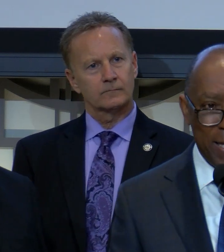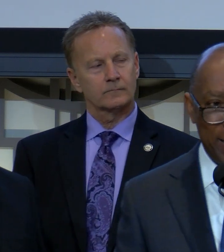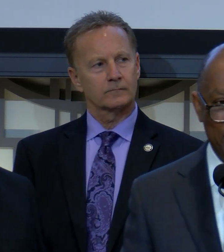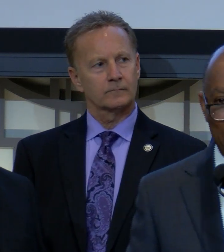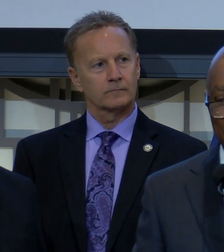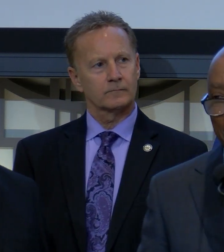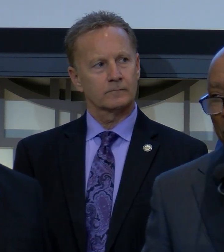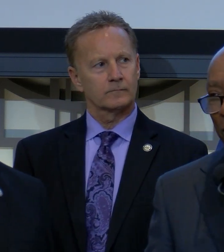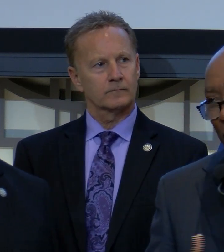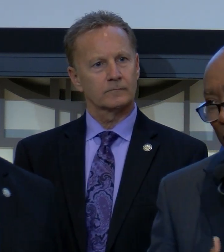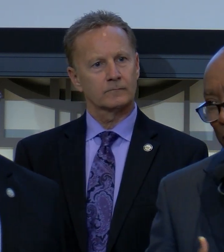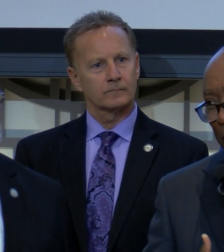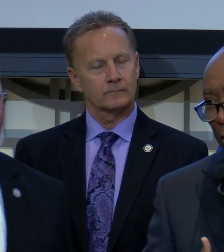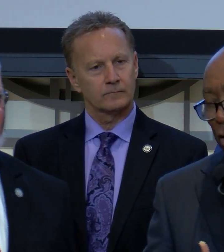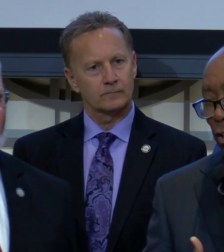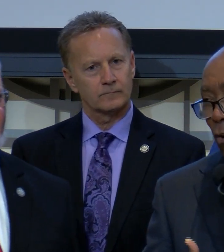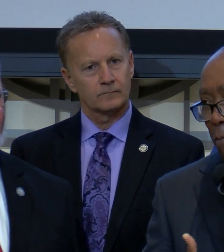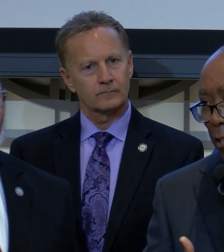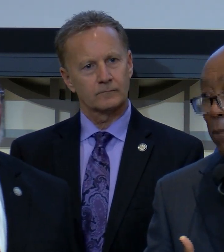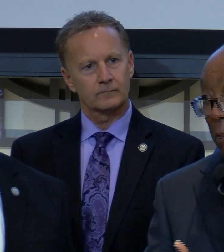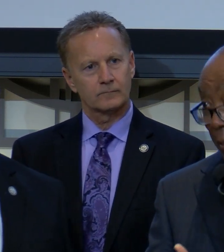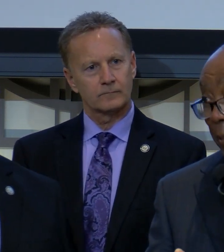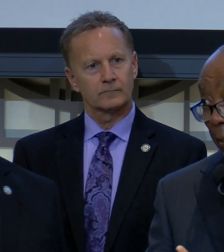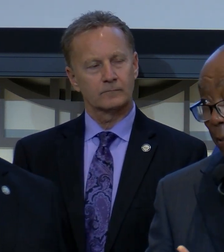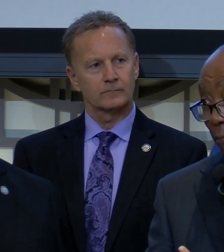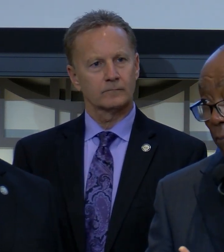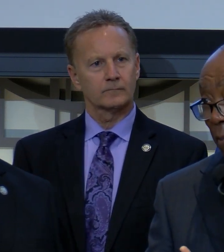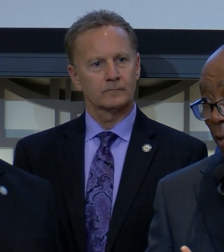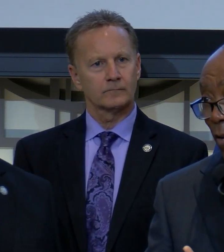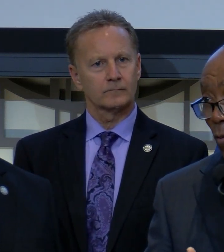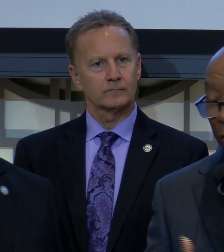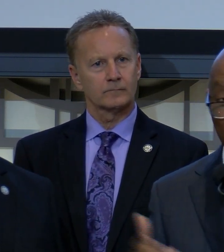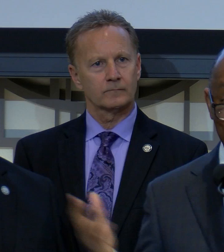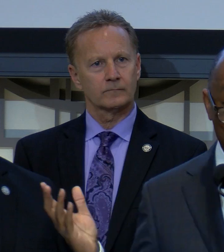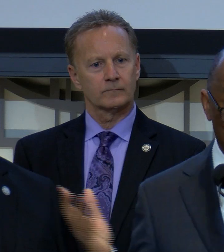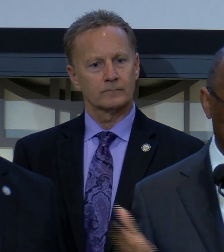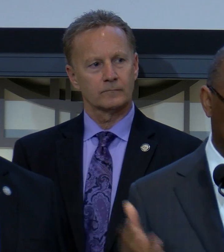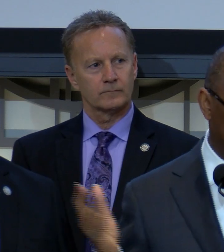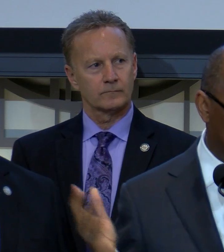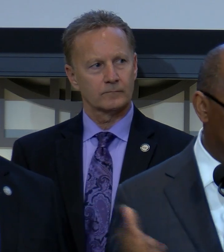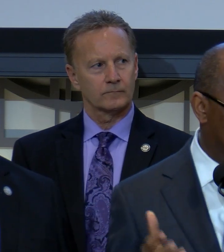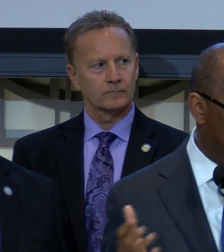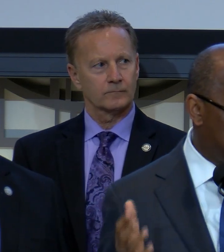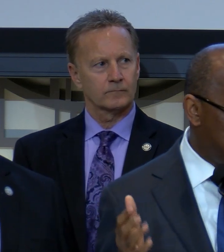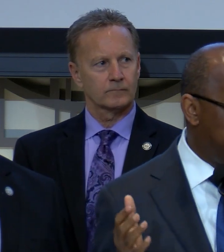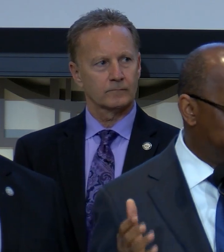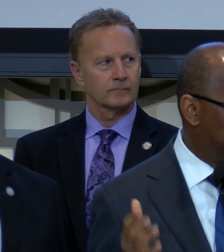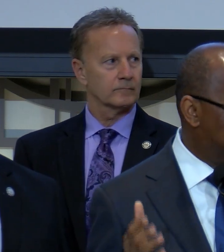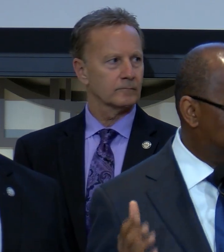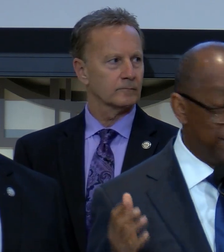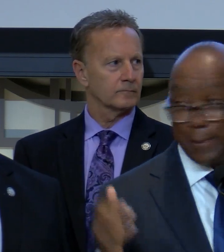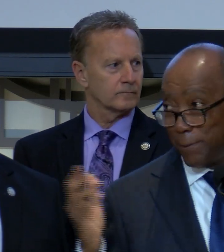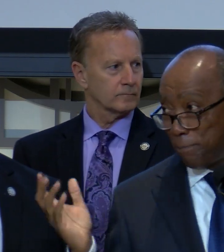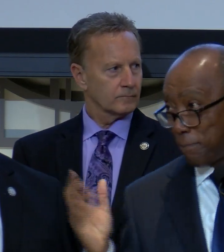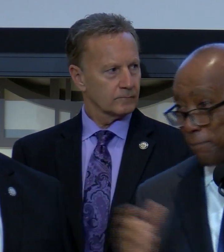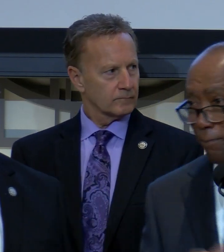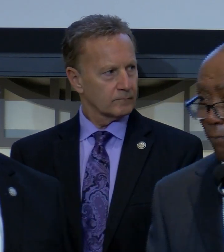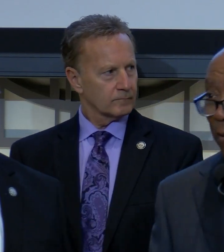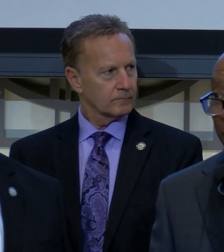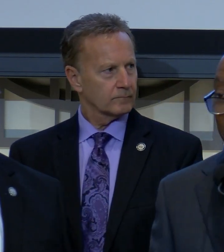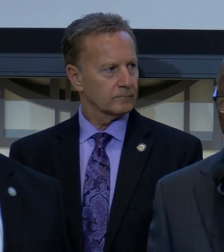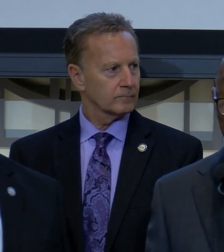me, is that because there's so much business with our grocers, so much business,